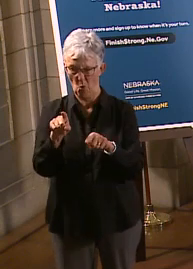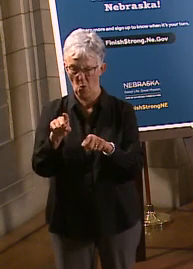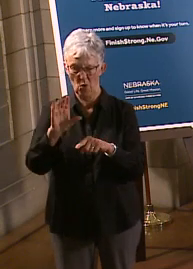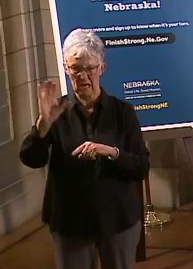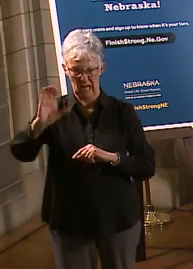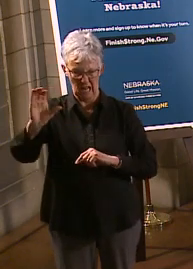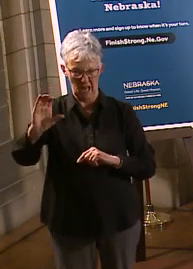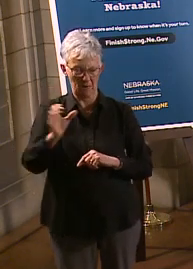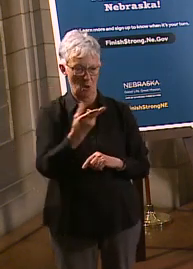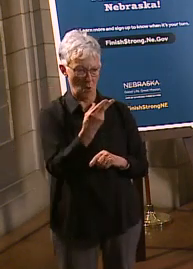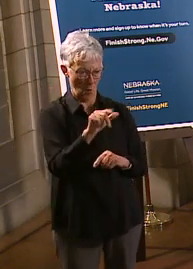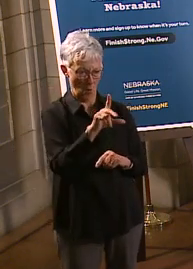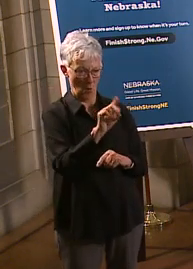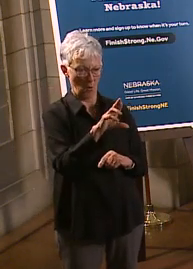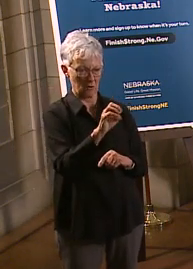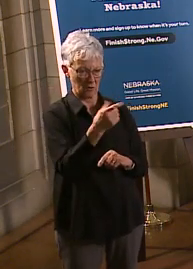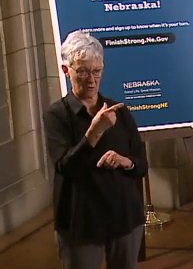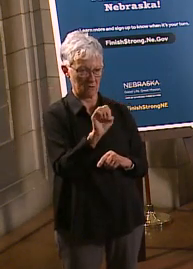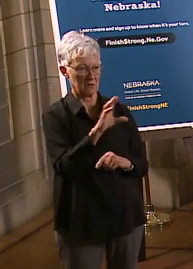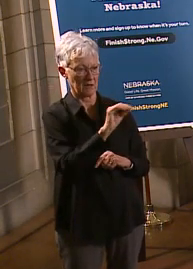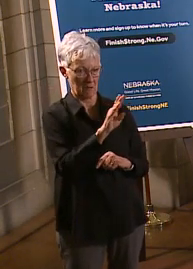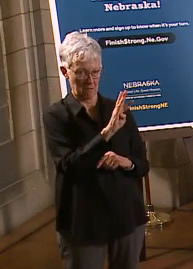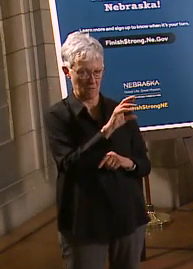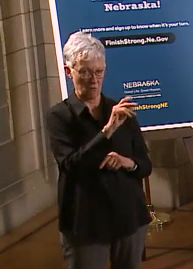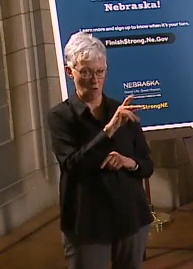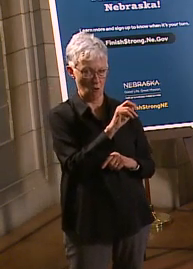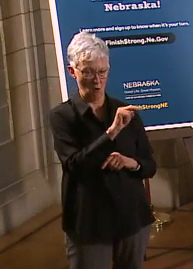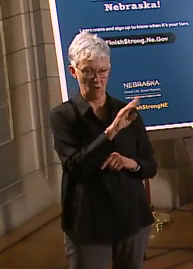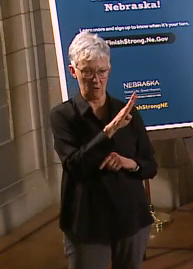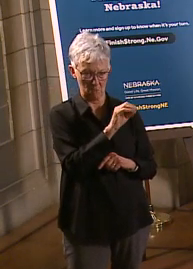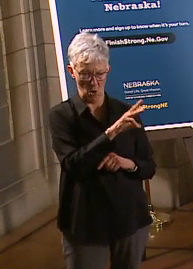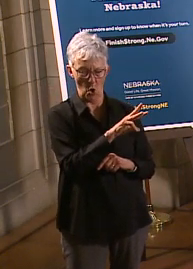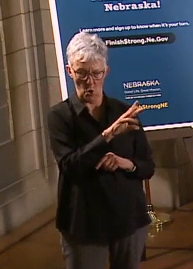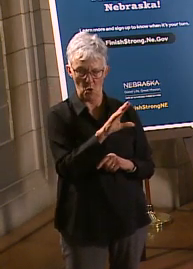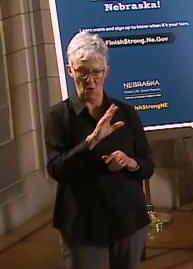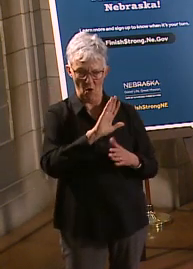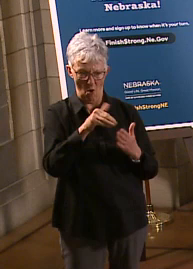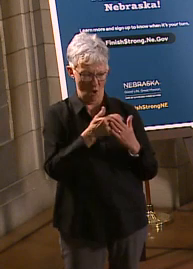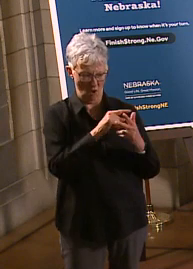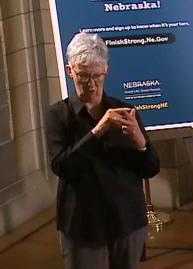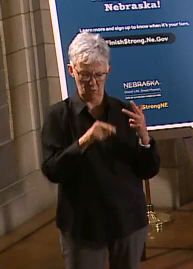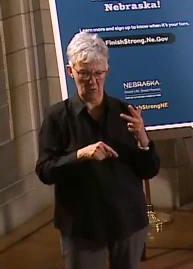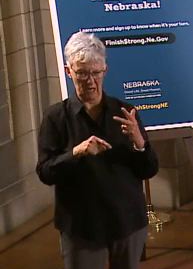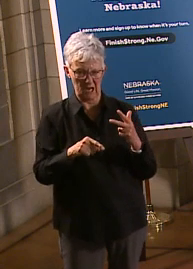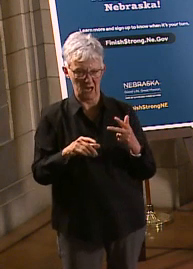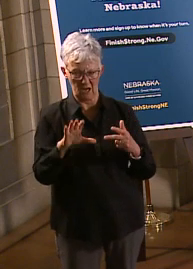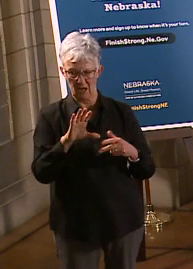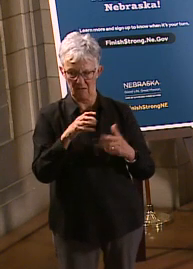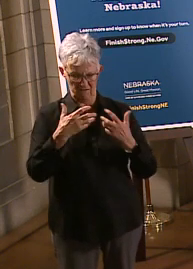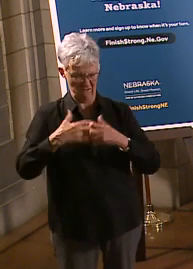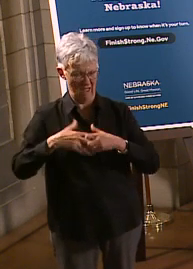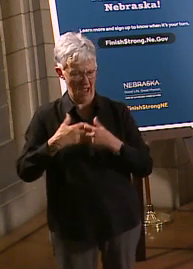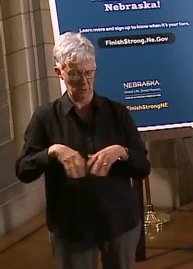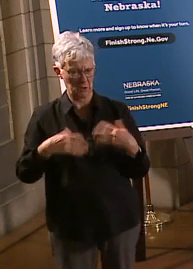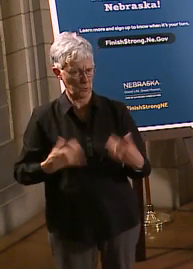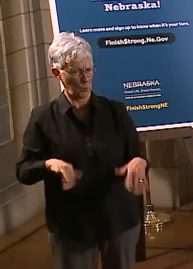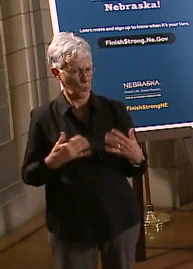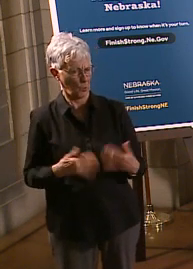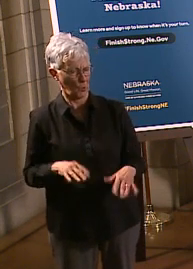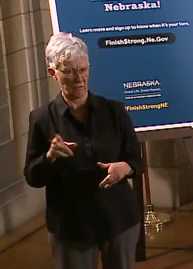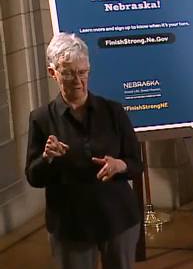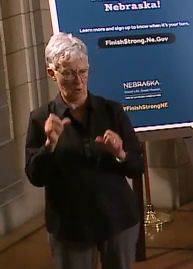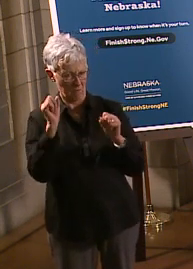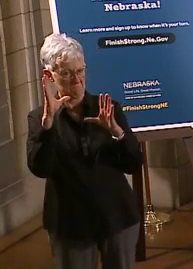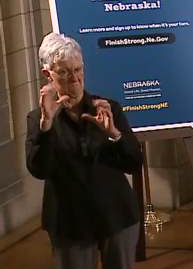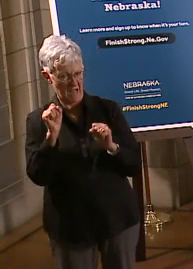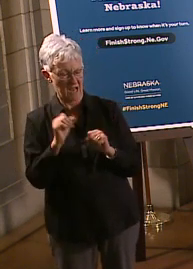Holdridge, and Broken Bow, and it is a pretty amazing operation. Just to emphasize what Tom said, that these are great jobs, right? The facilities